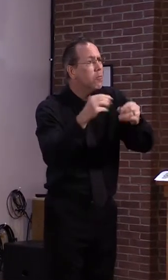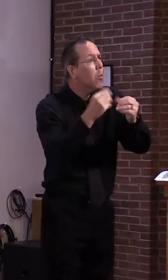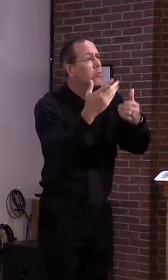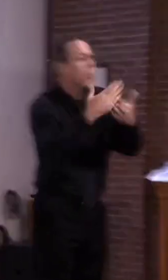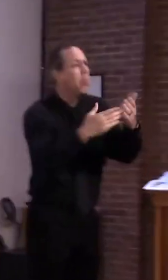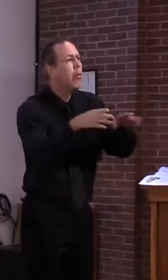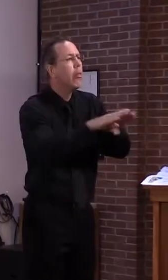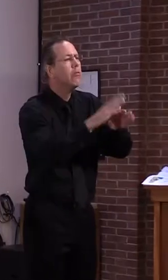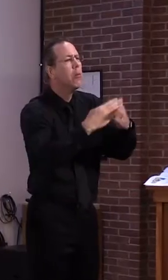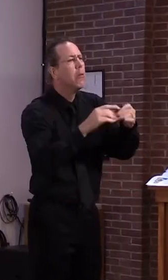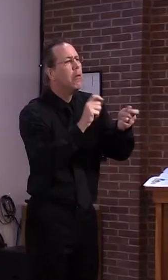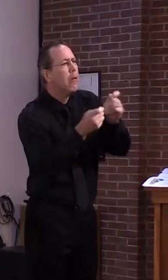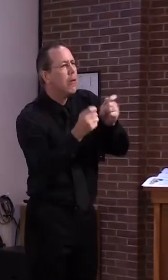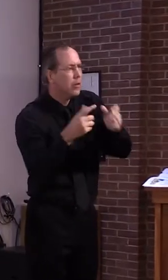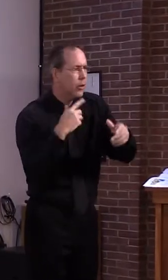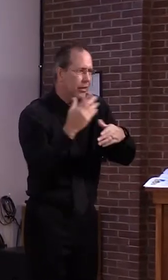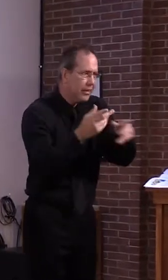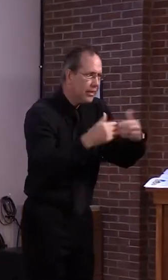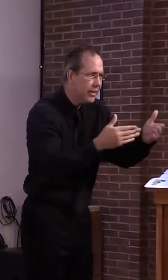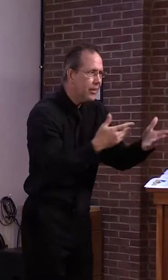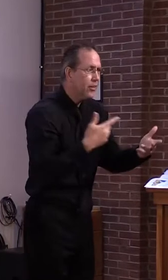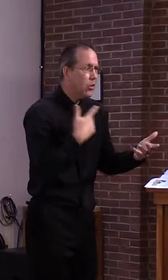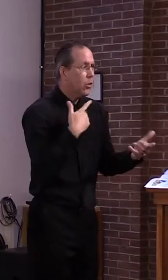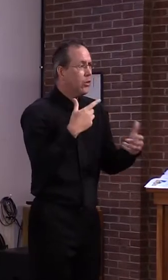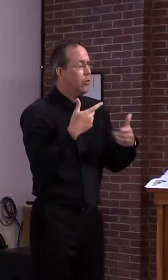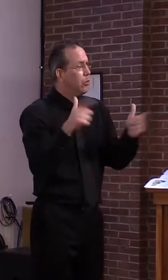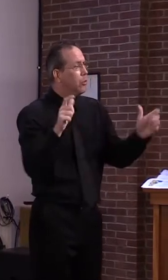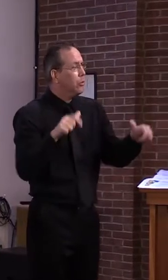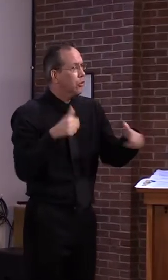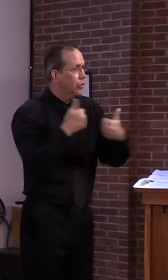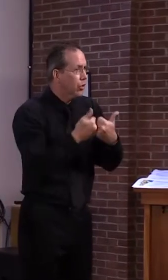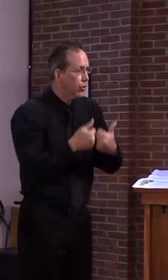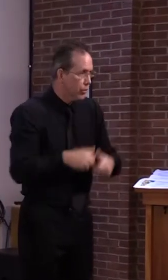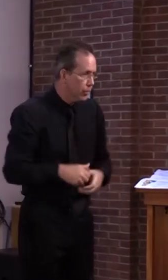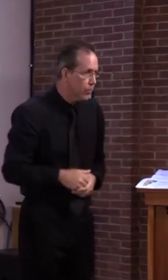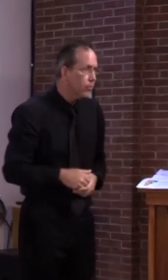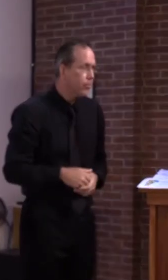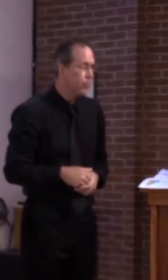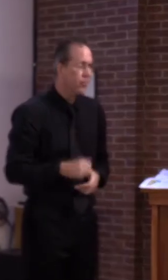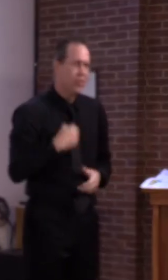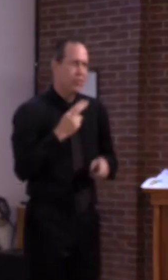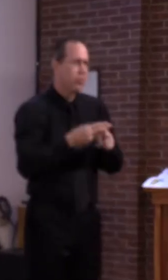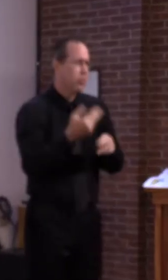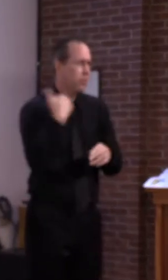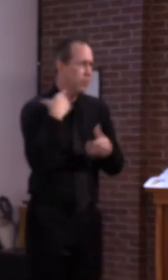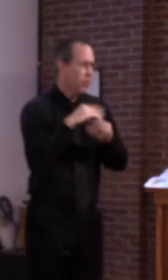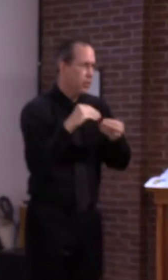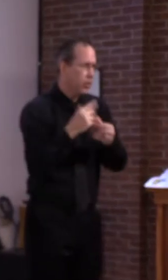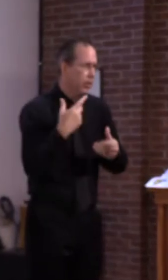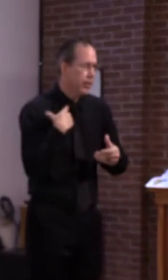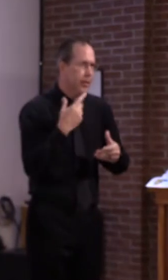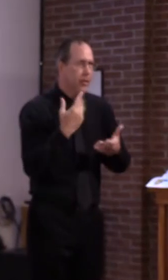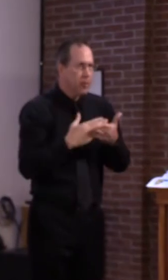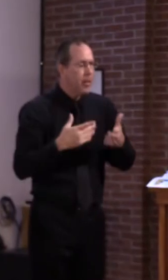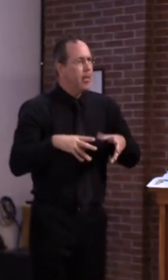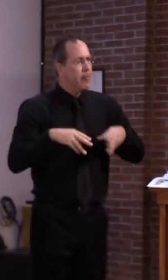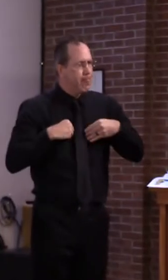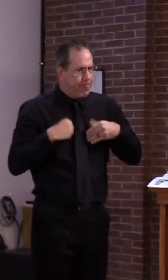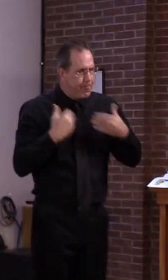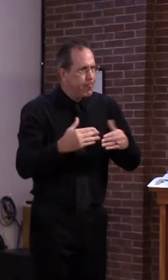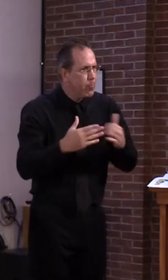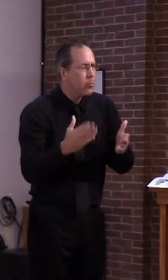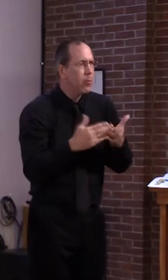is a Herculean task that we've undertaken. And the fact is, we'll have these up and